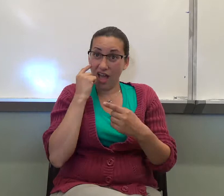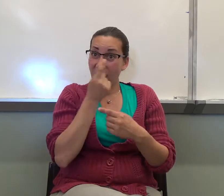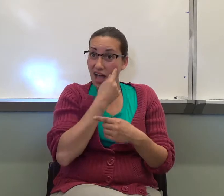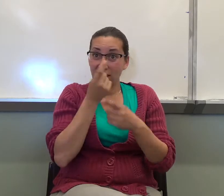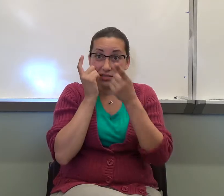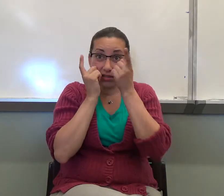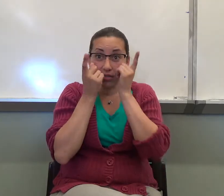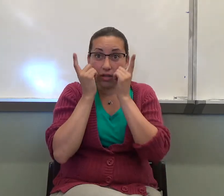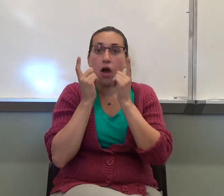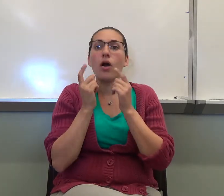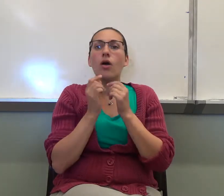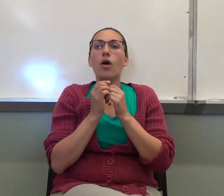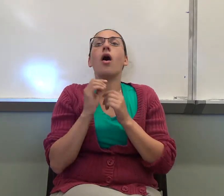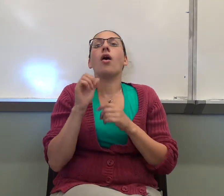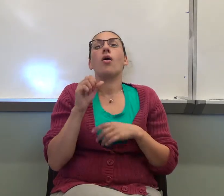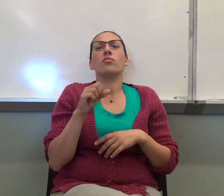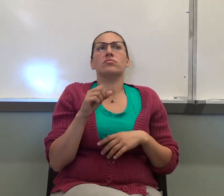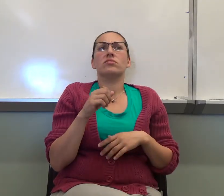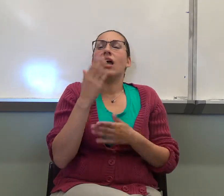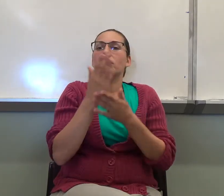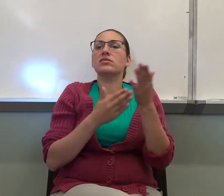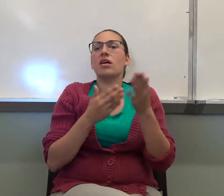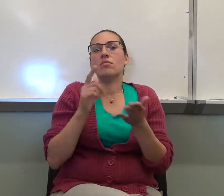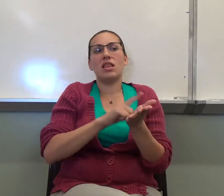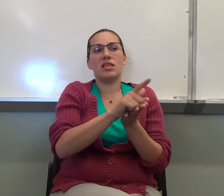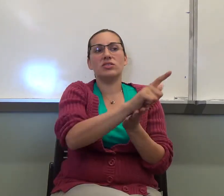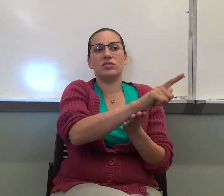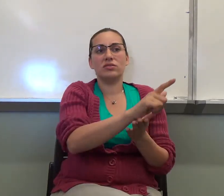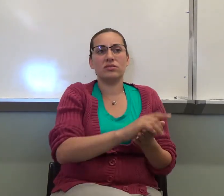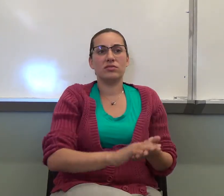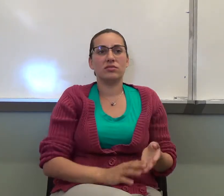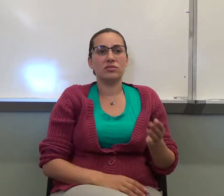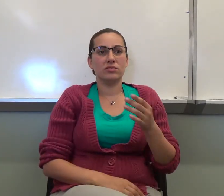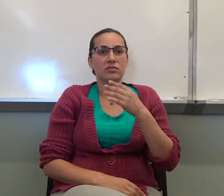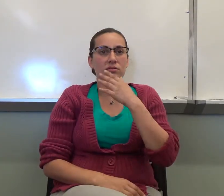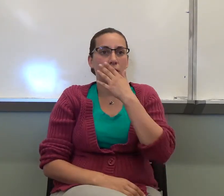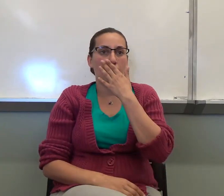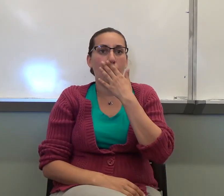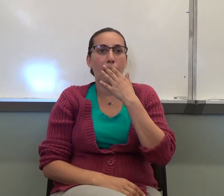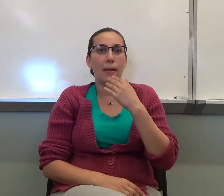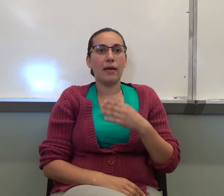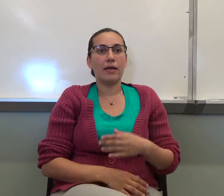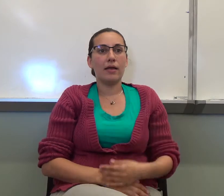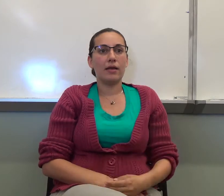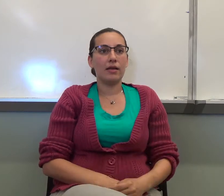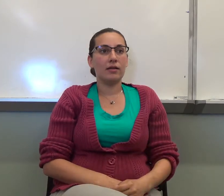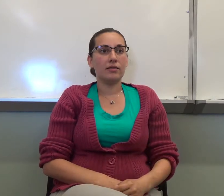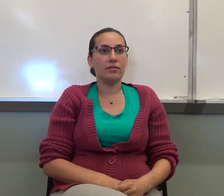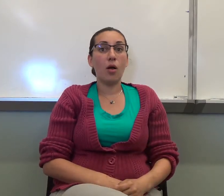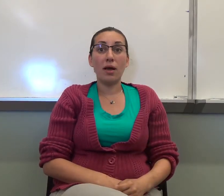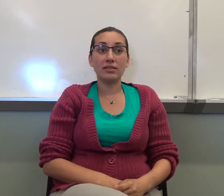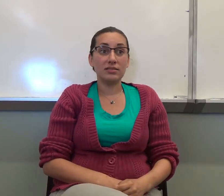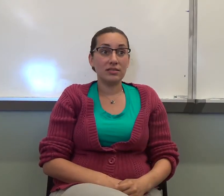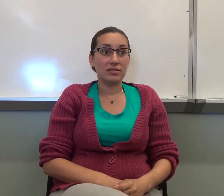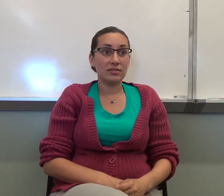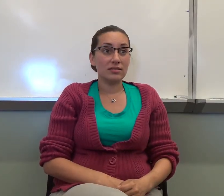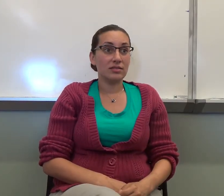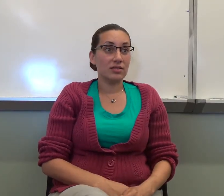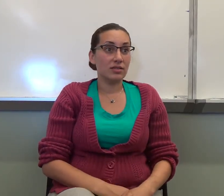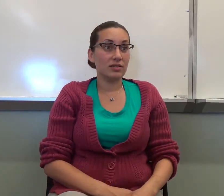Minus, plus, plus. Take the opposite of something, you get a plus, minus, minus.